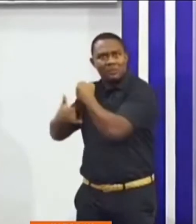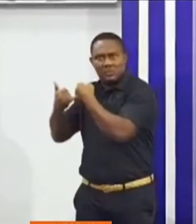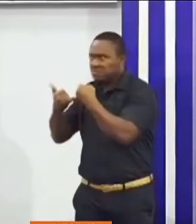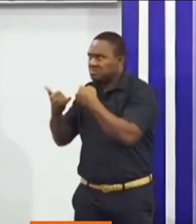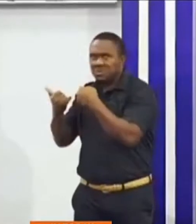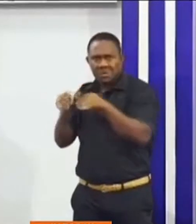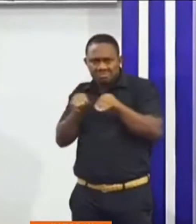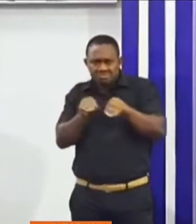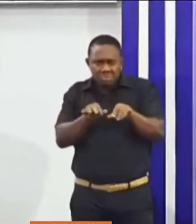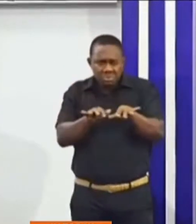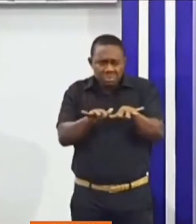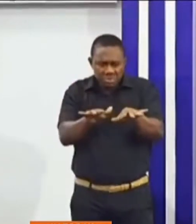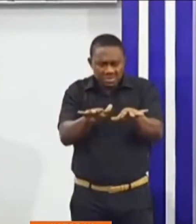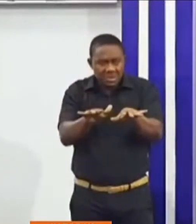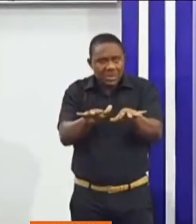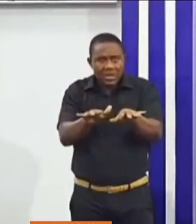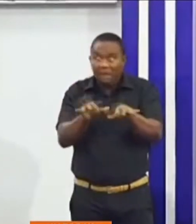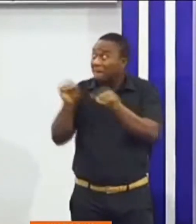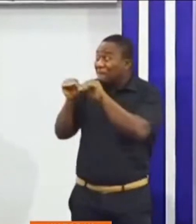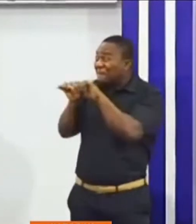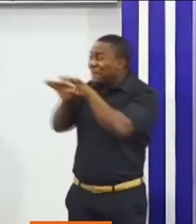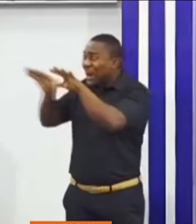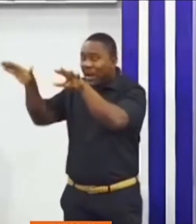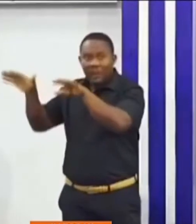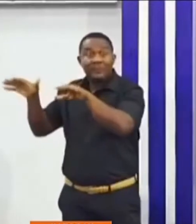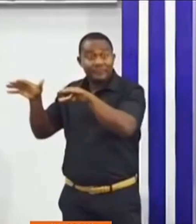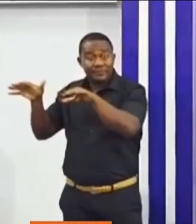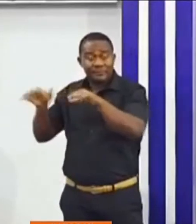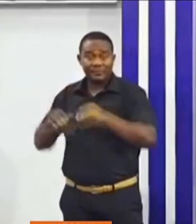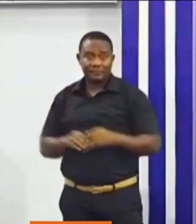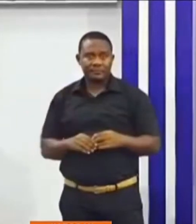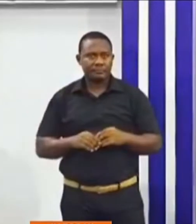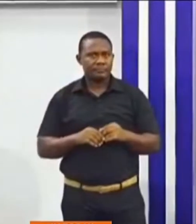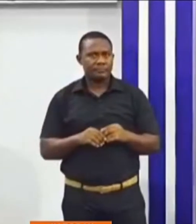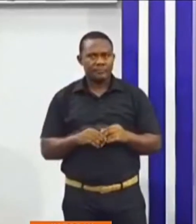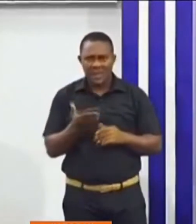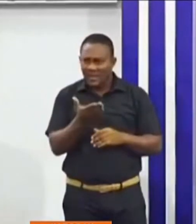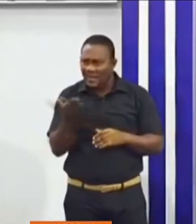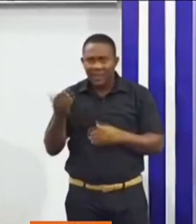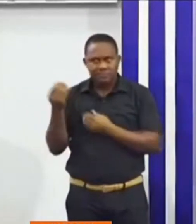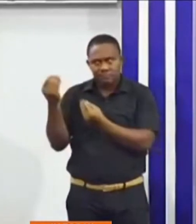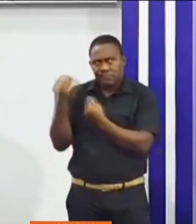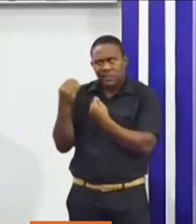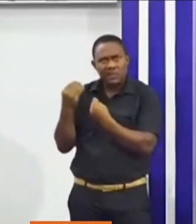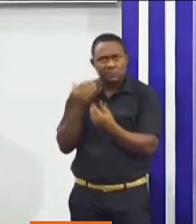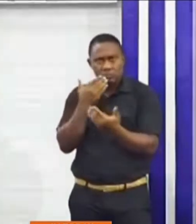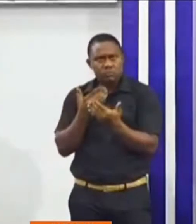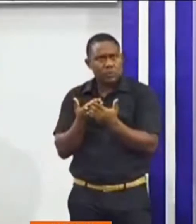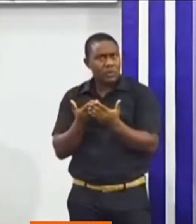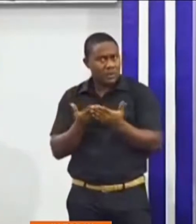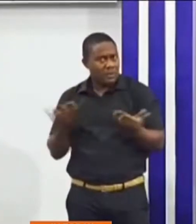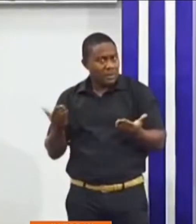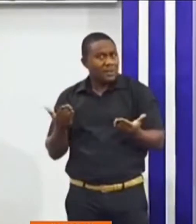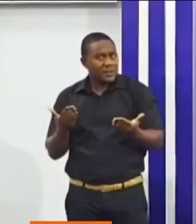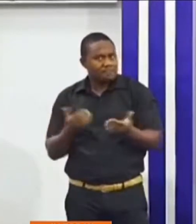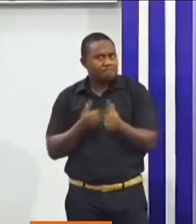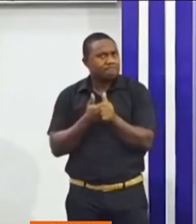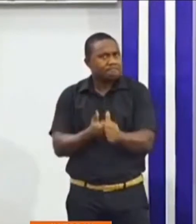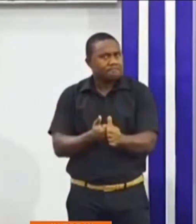they have told us basically we have to do so what we have to learn